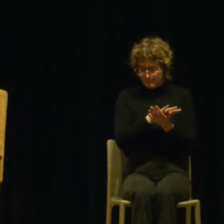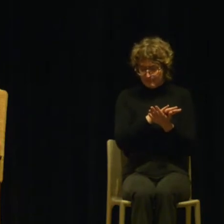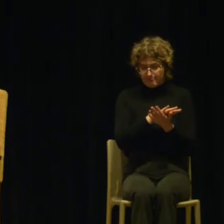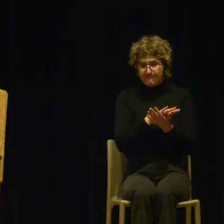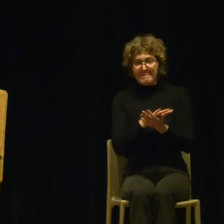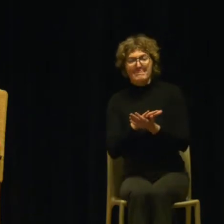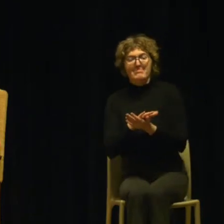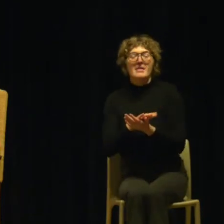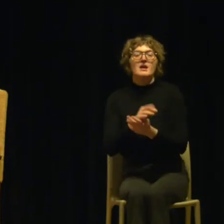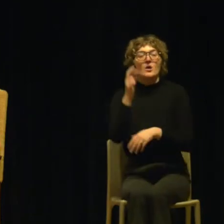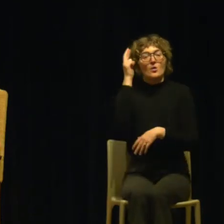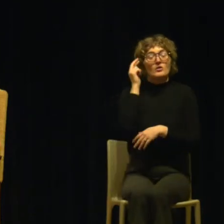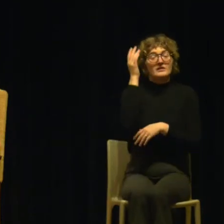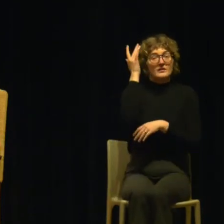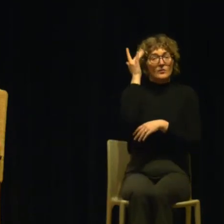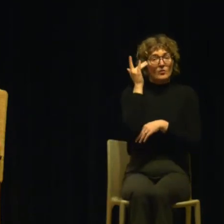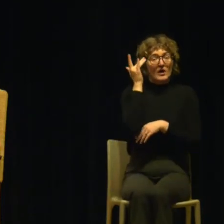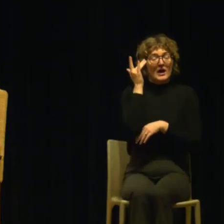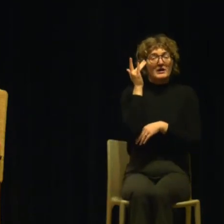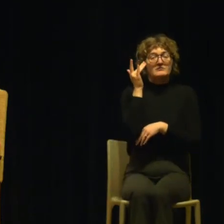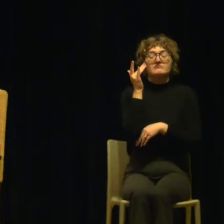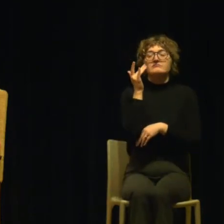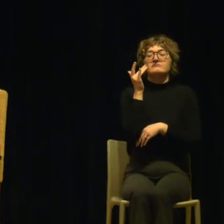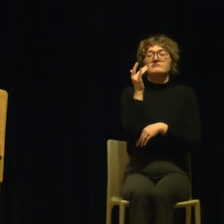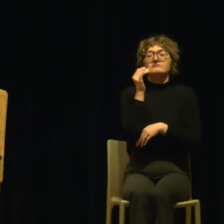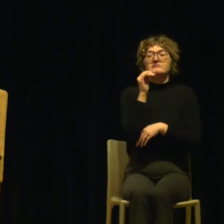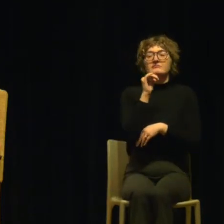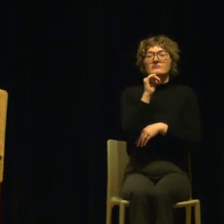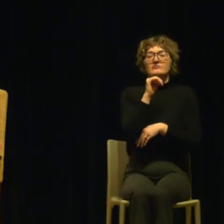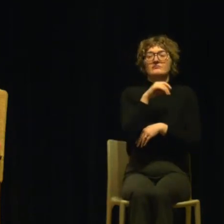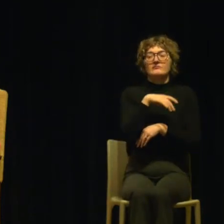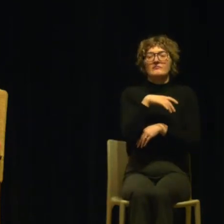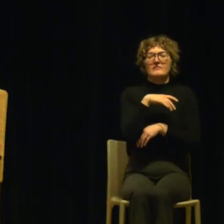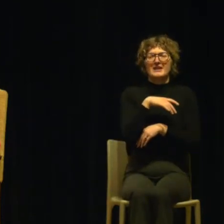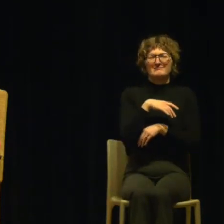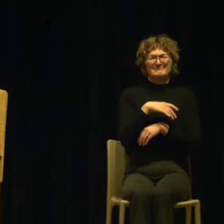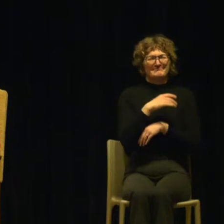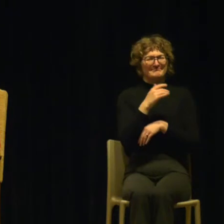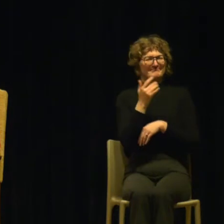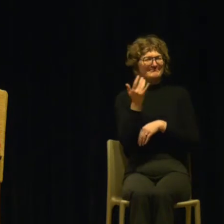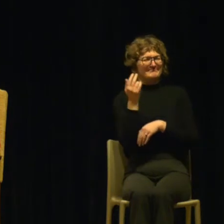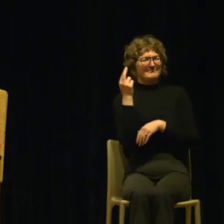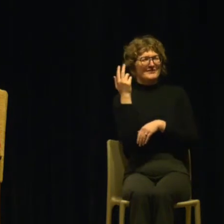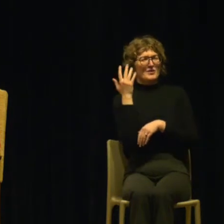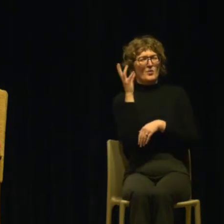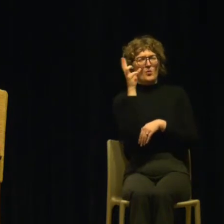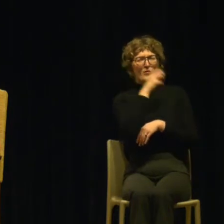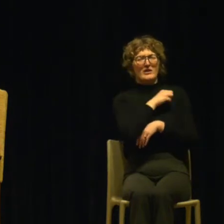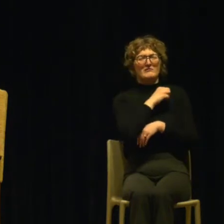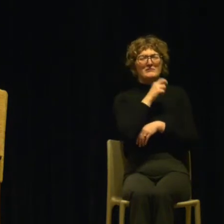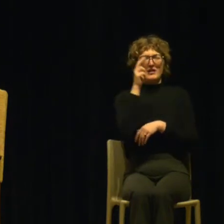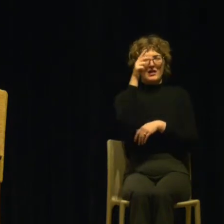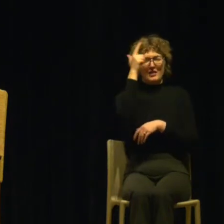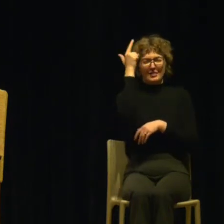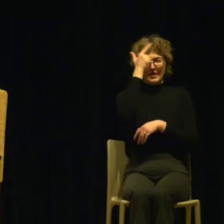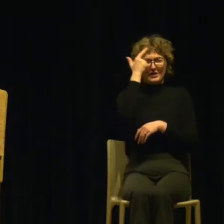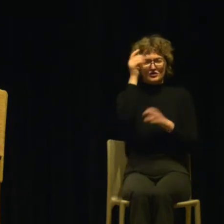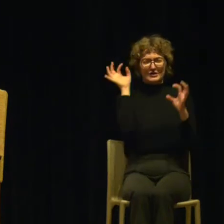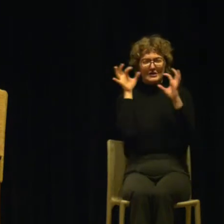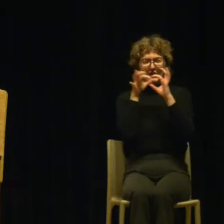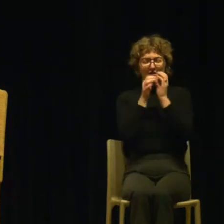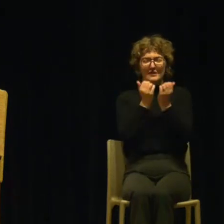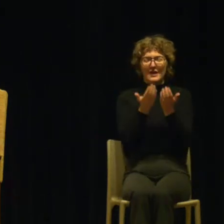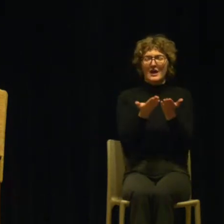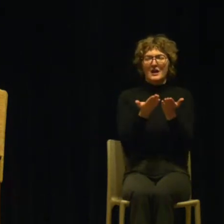And the reason why there's a sort of a bizarre logic behind it. But the thought was,